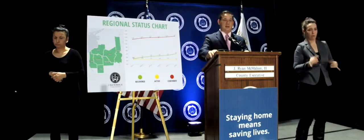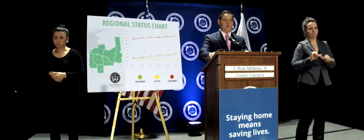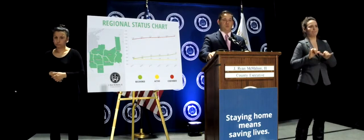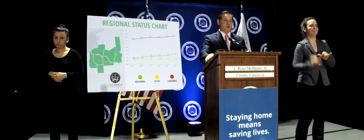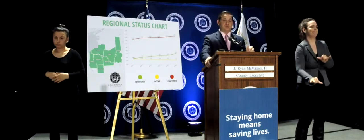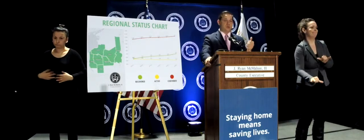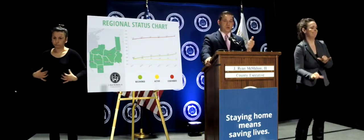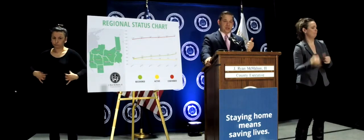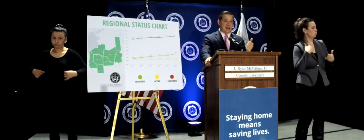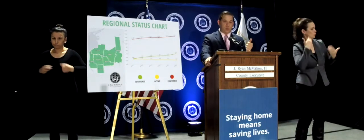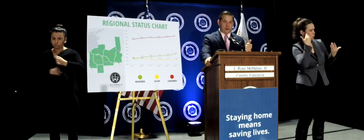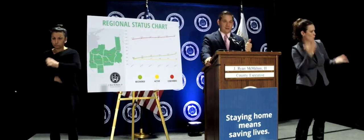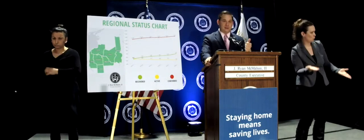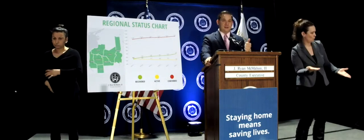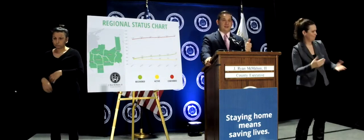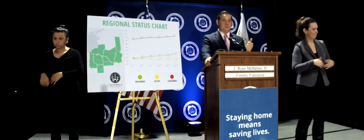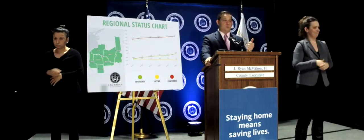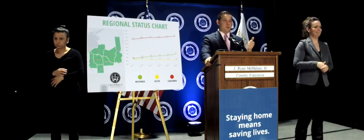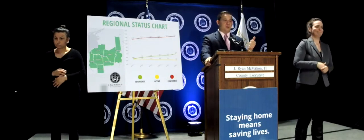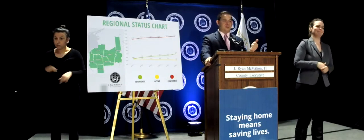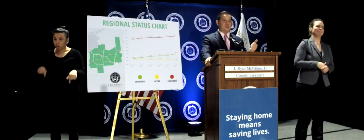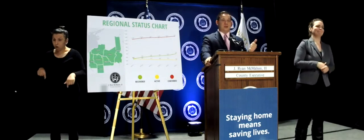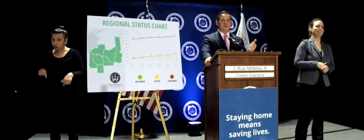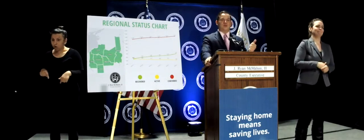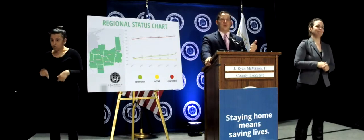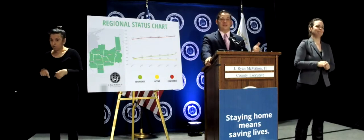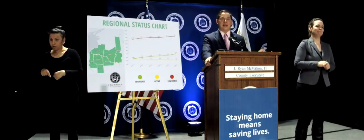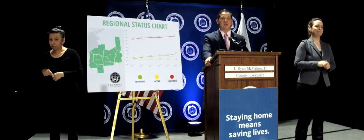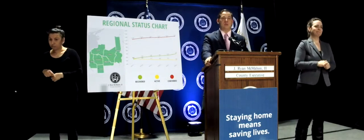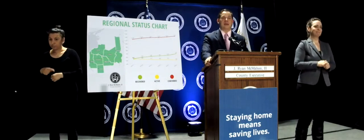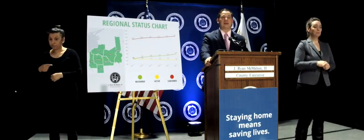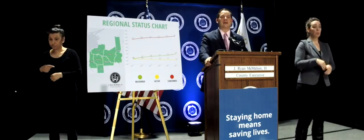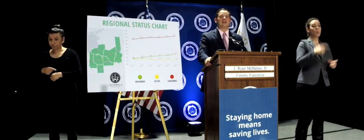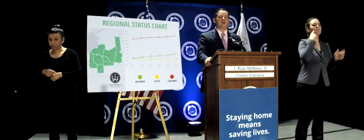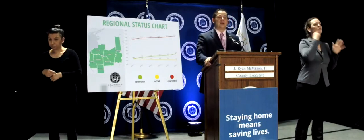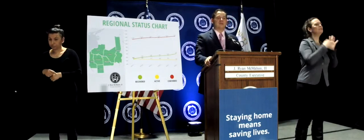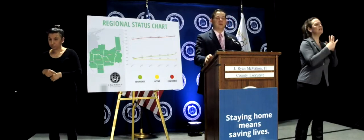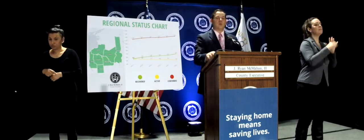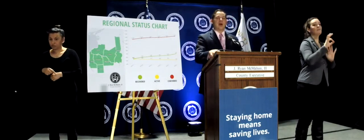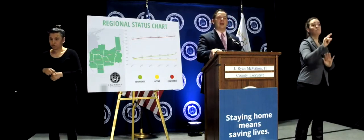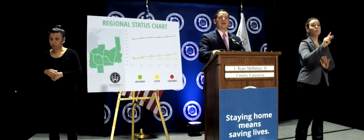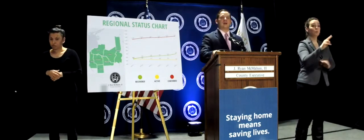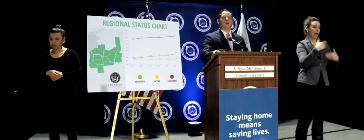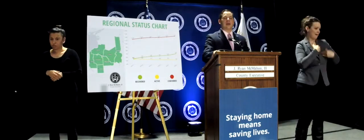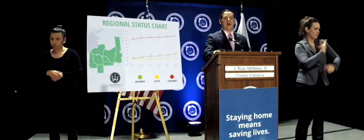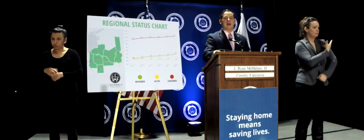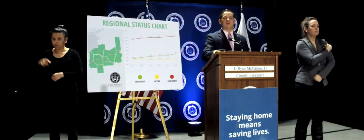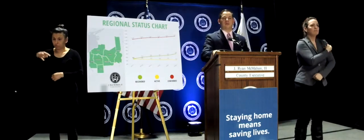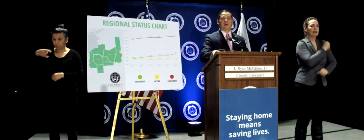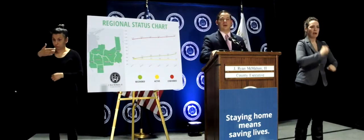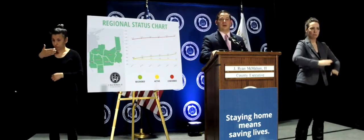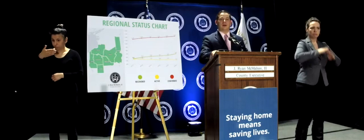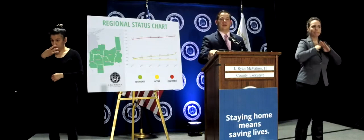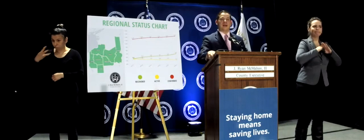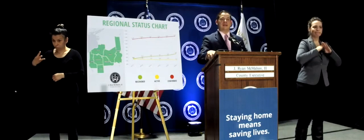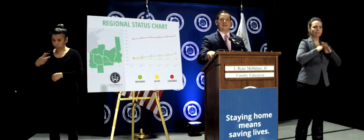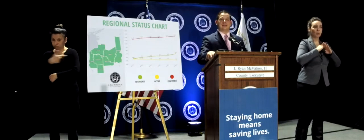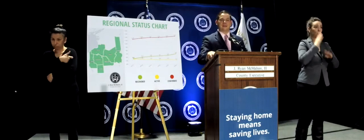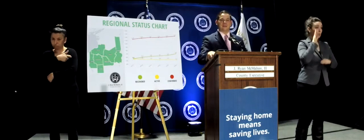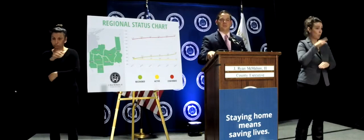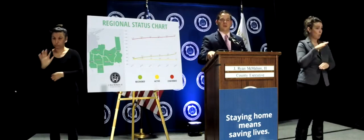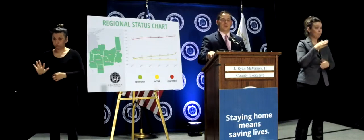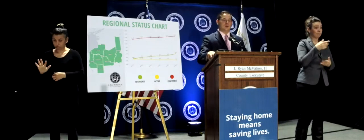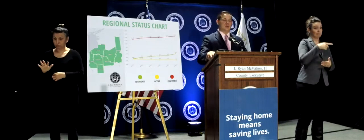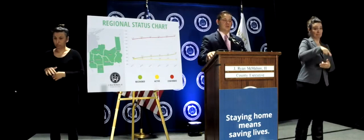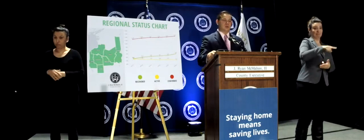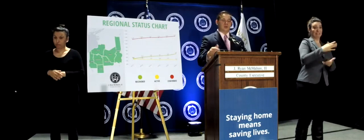when there's a flu shot, right? But people still get influenza A and B. So even when we have a